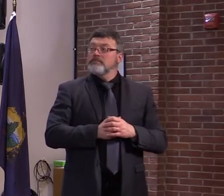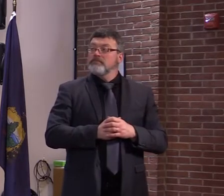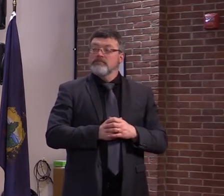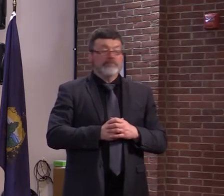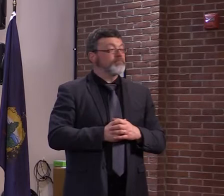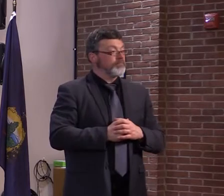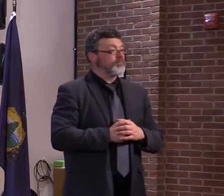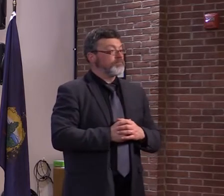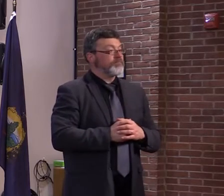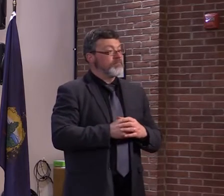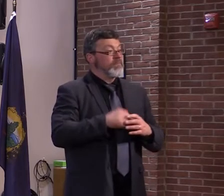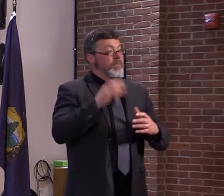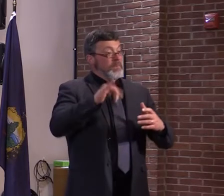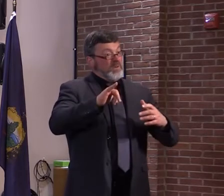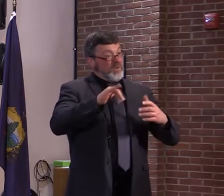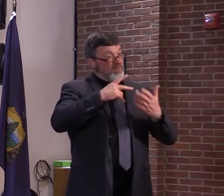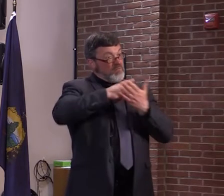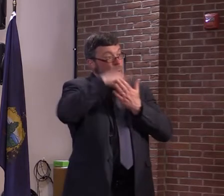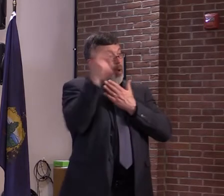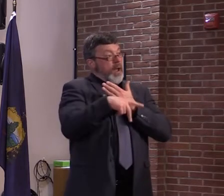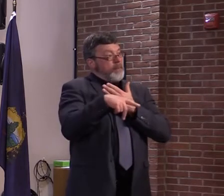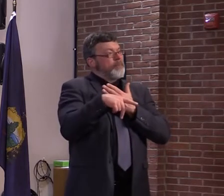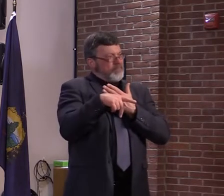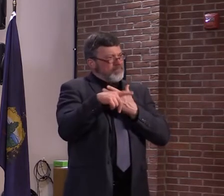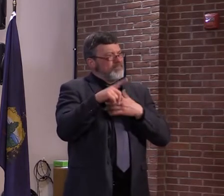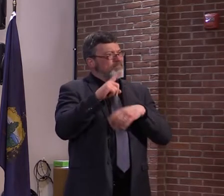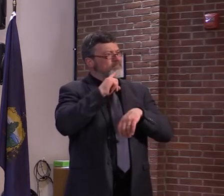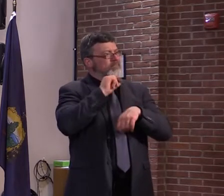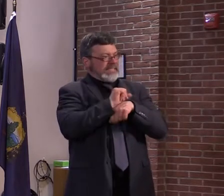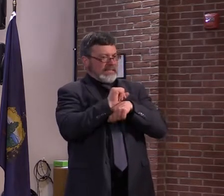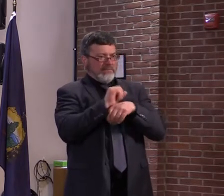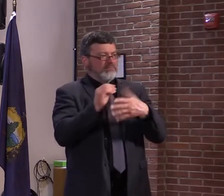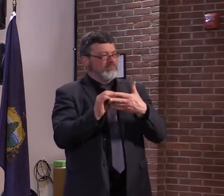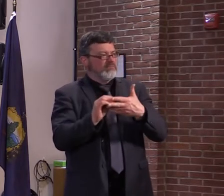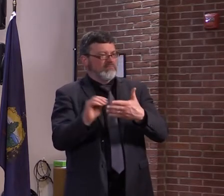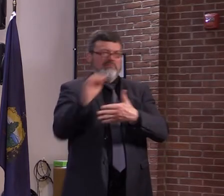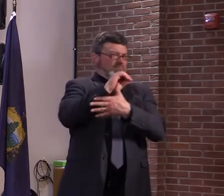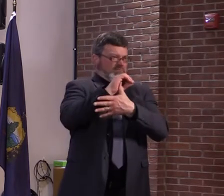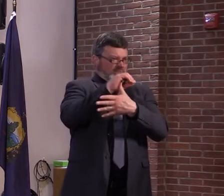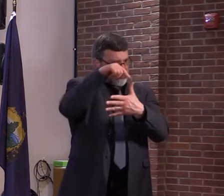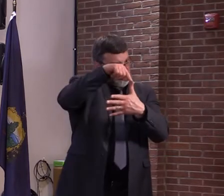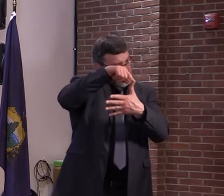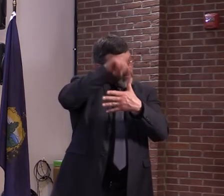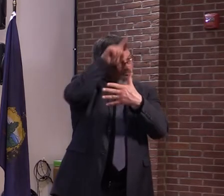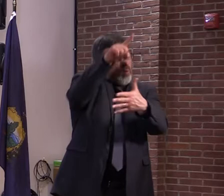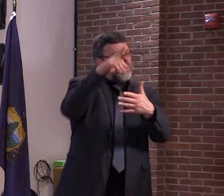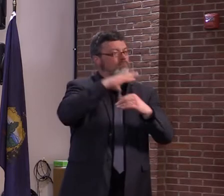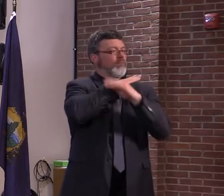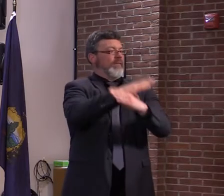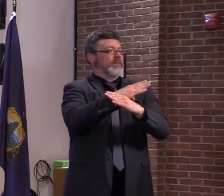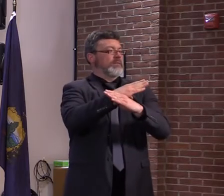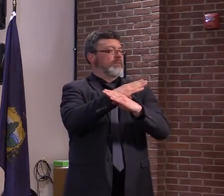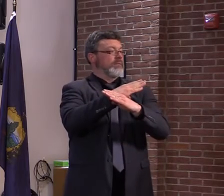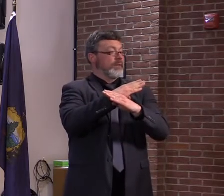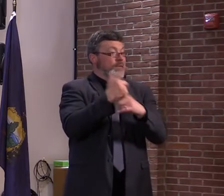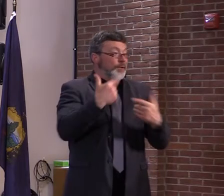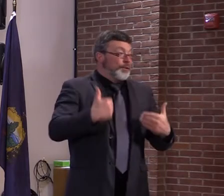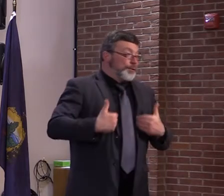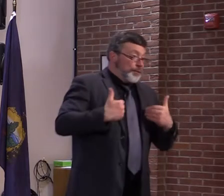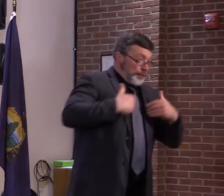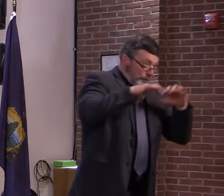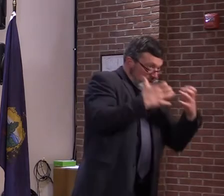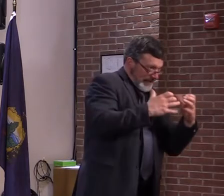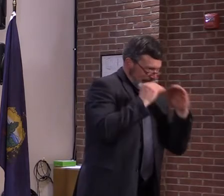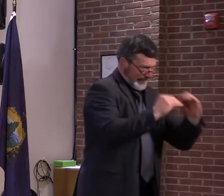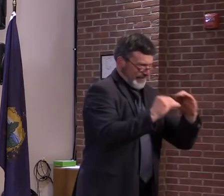governor's initiative are actually true primary prevention in terms of, again, work with our youth and with prevention coalitions